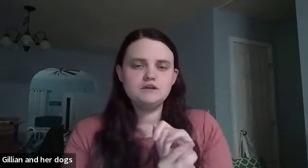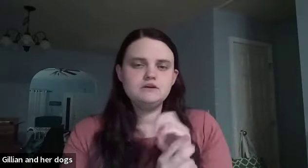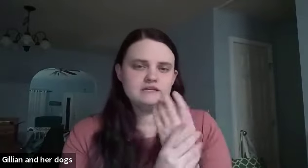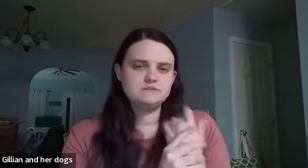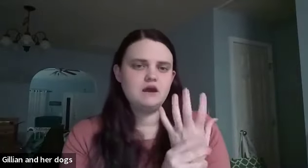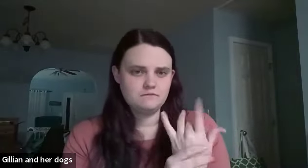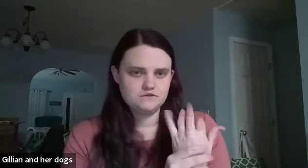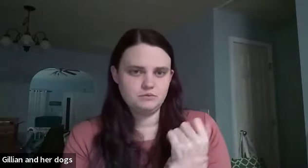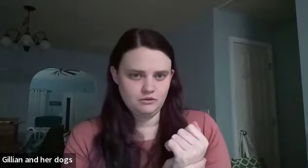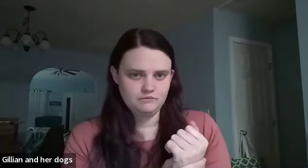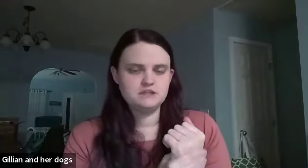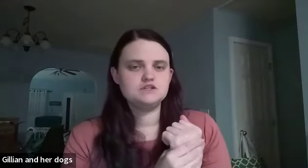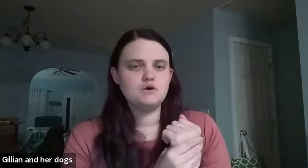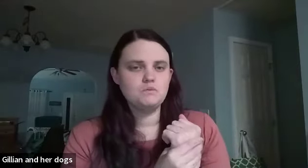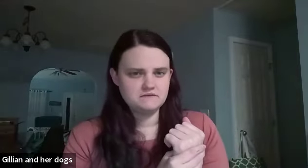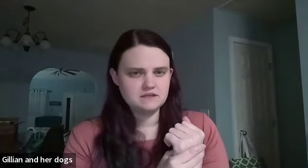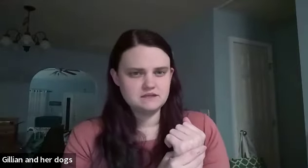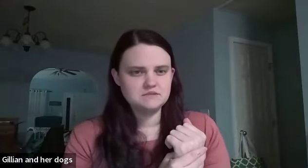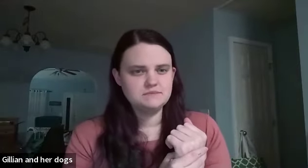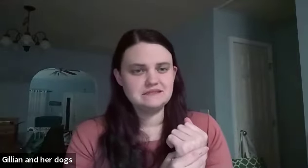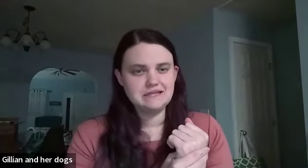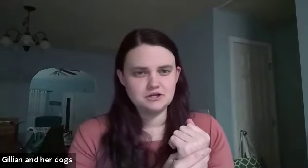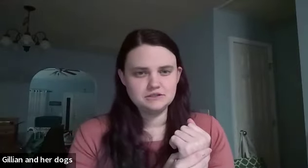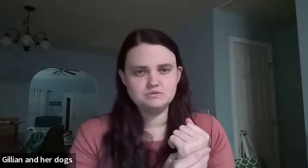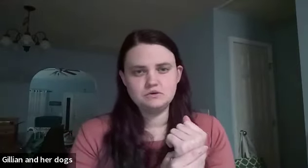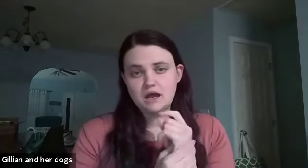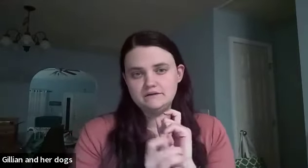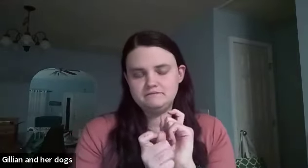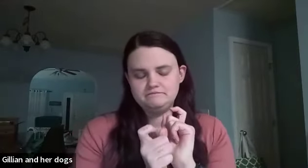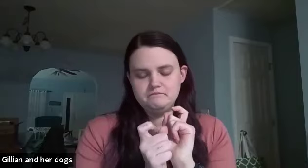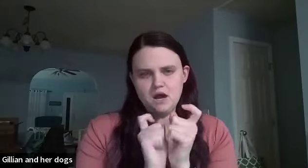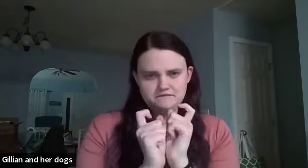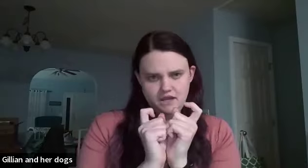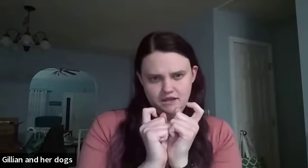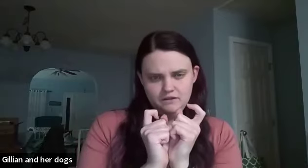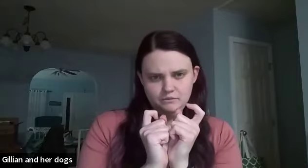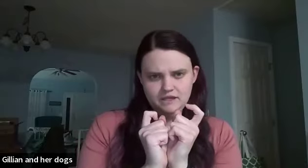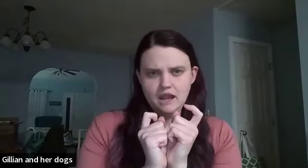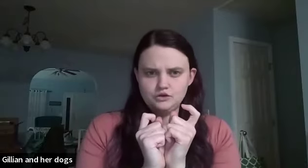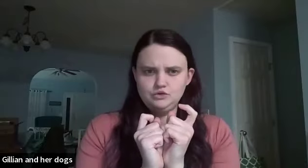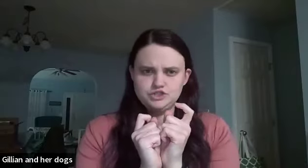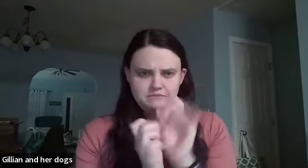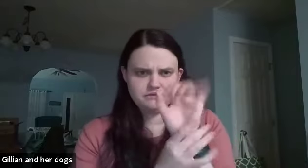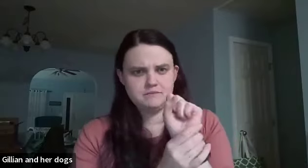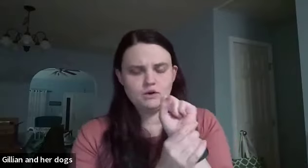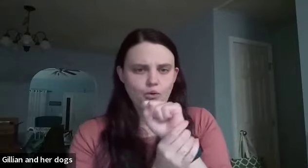want your hand to be comfortable. And so, with that, sometimes letters will kind of modify a little bit how you shape them and hold